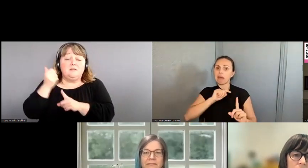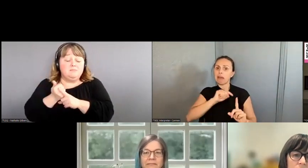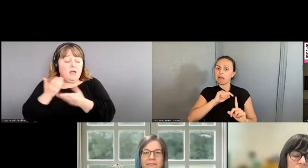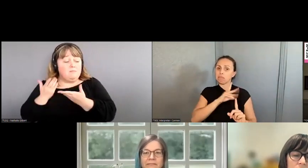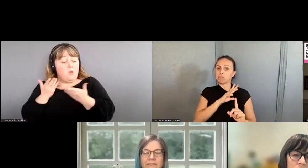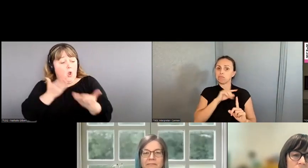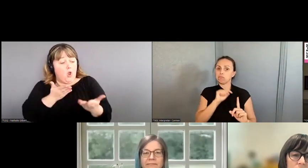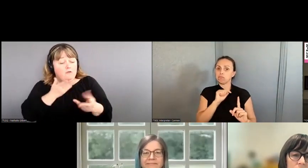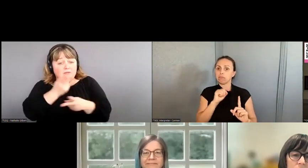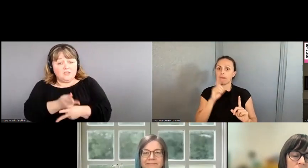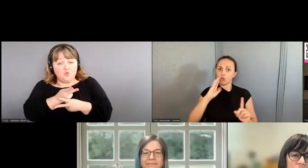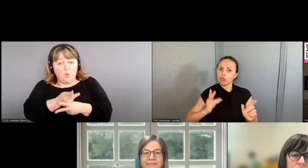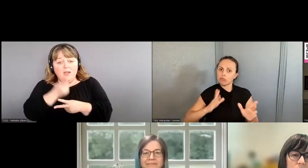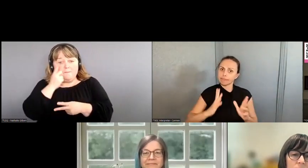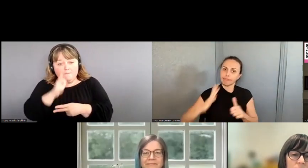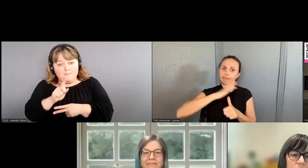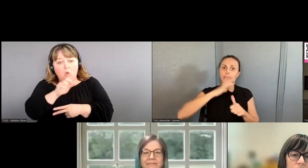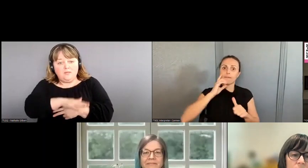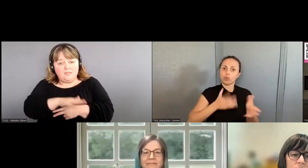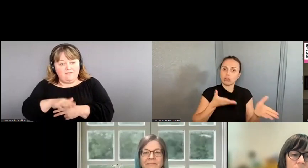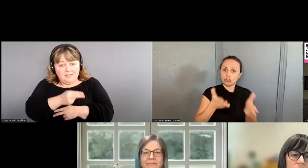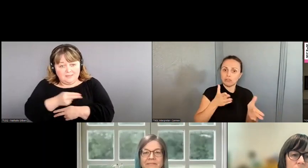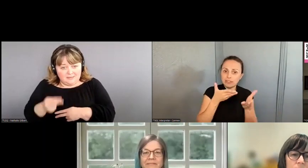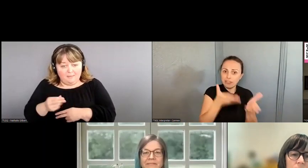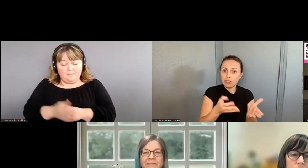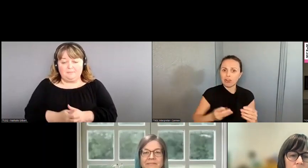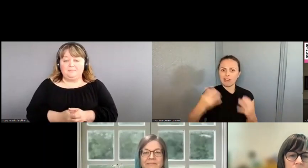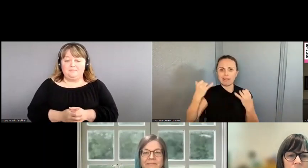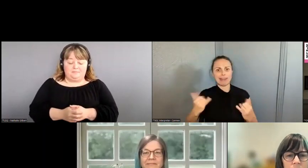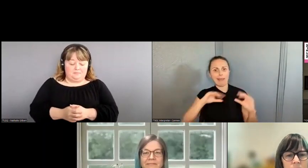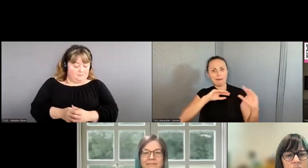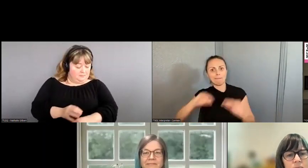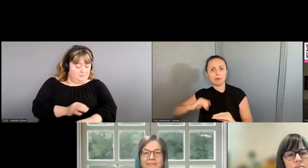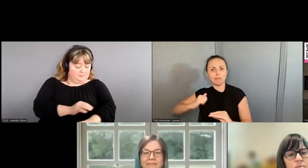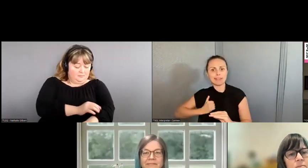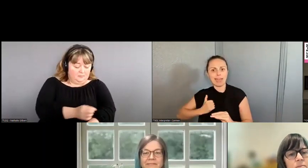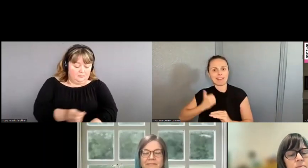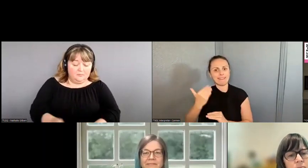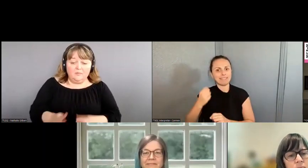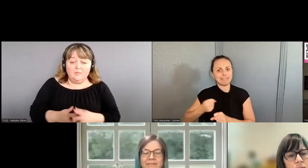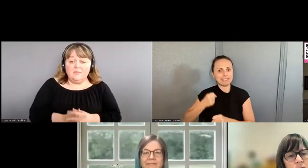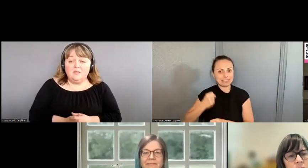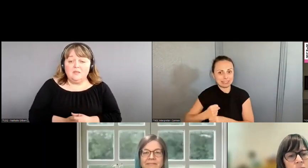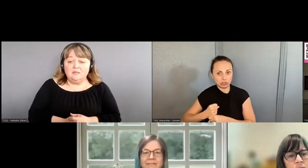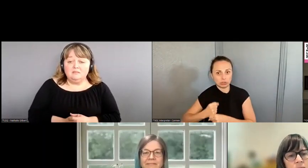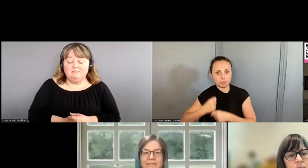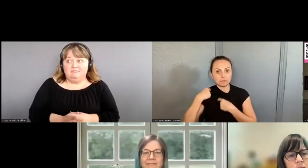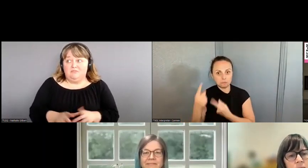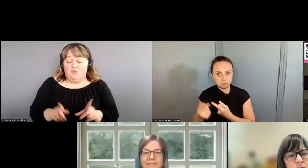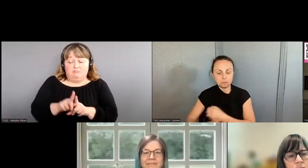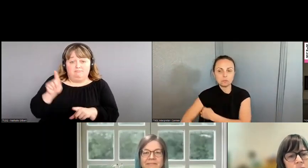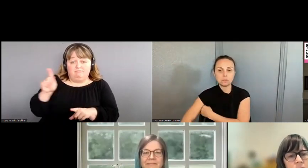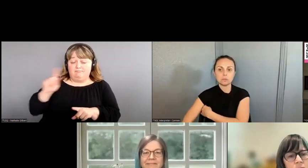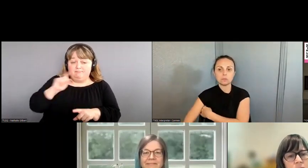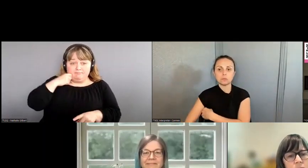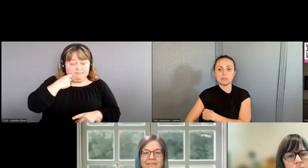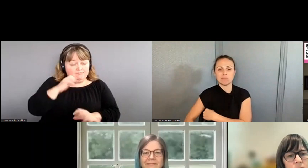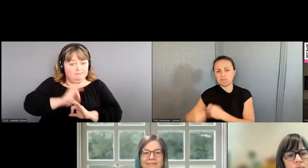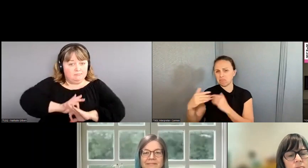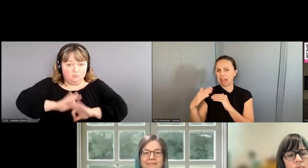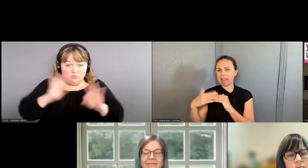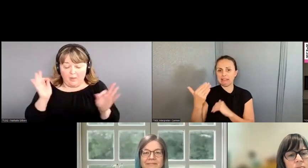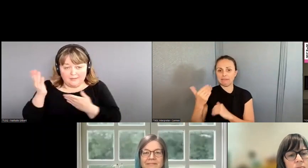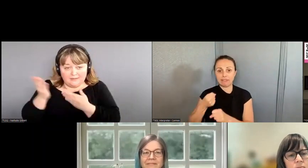of services. And now I'm here in Canada for about 15 years. And in these 15 years, I